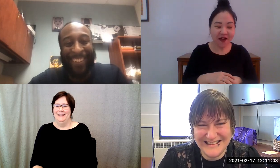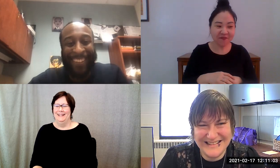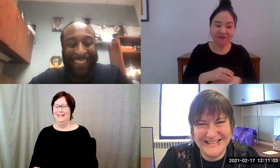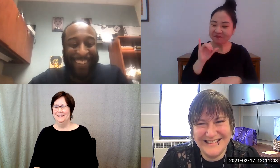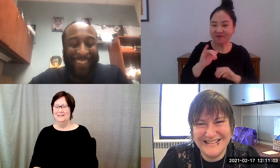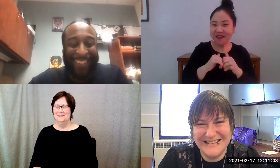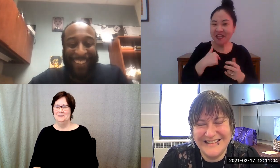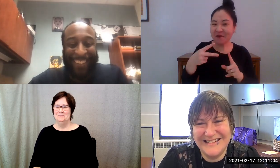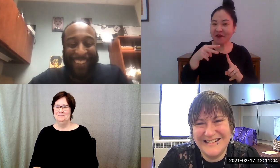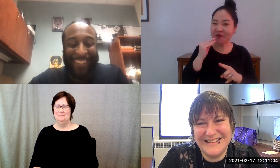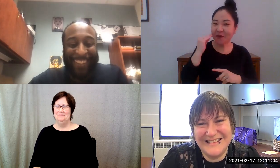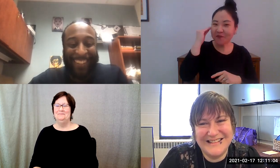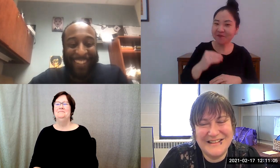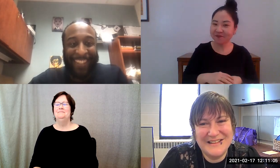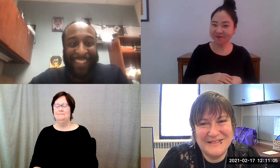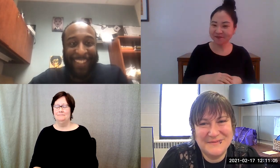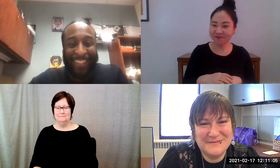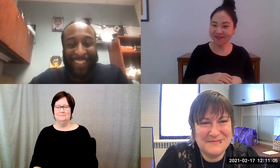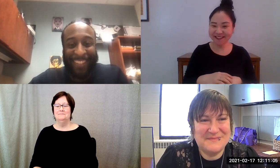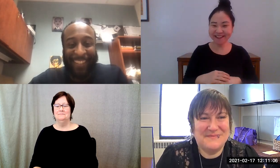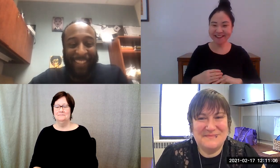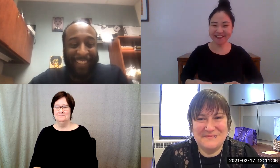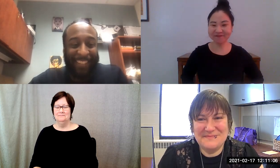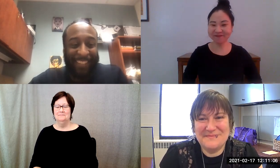So that's how I view home.